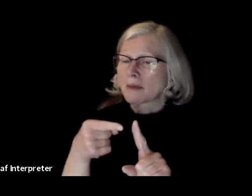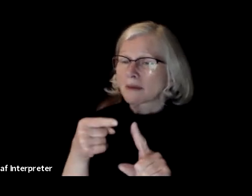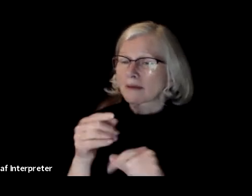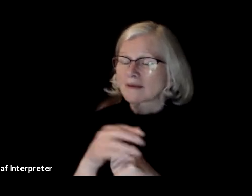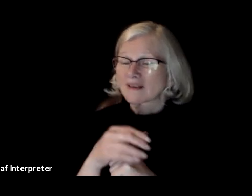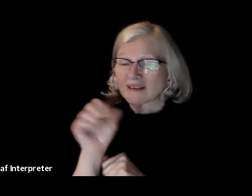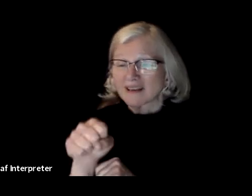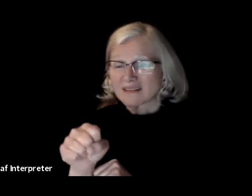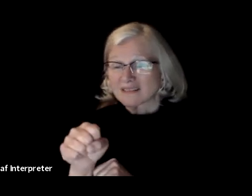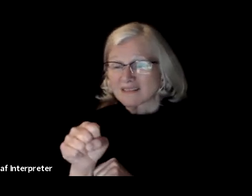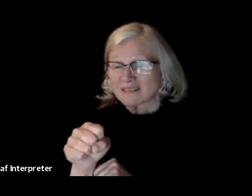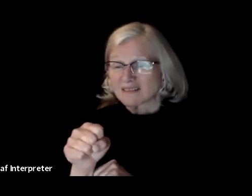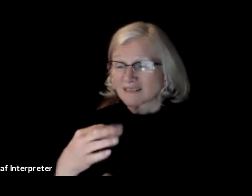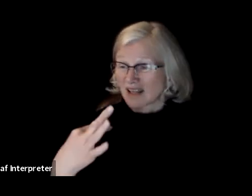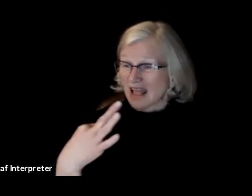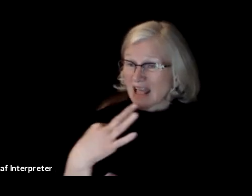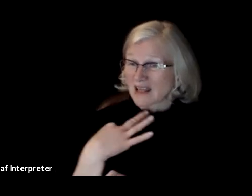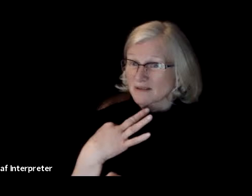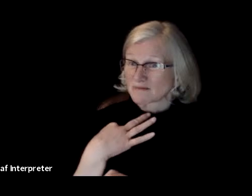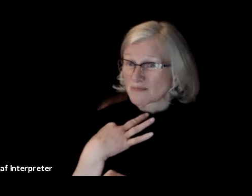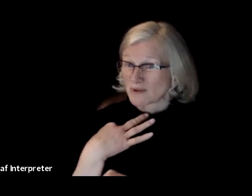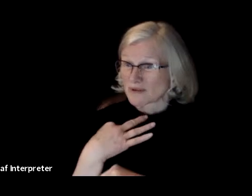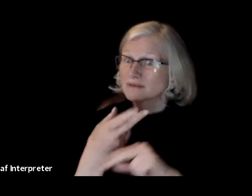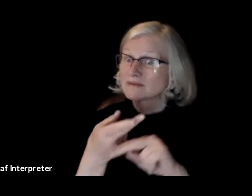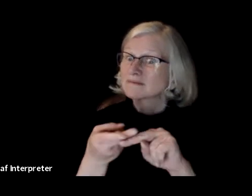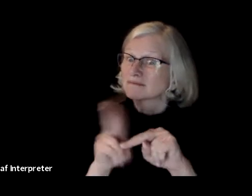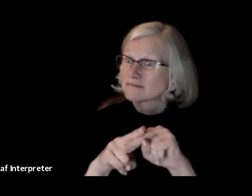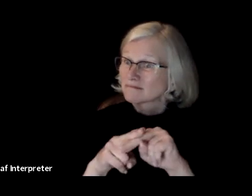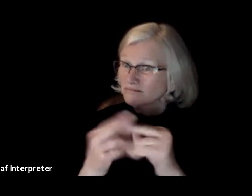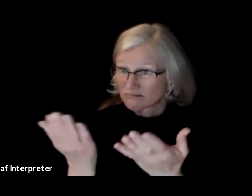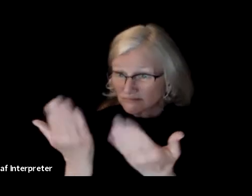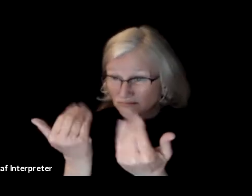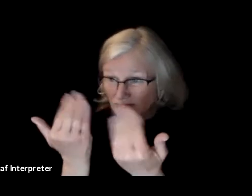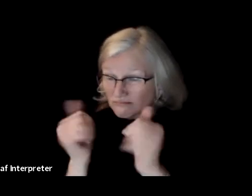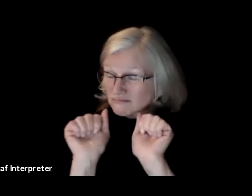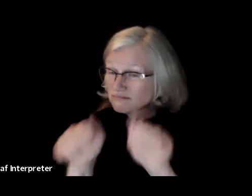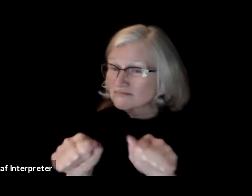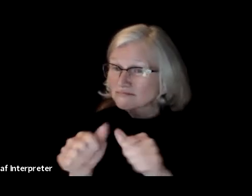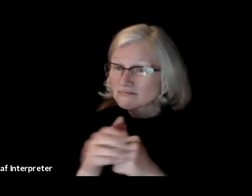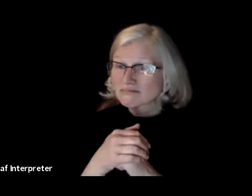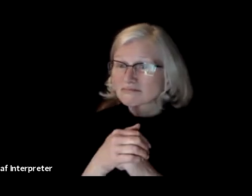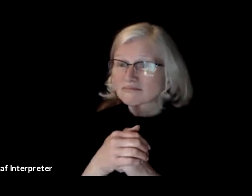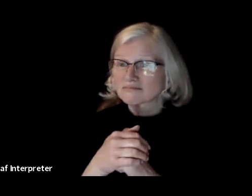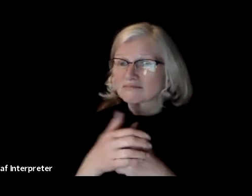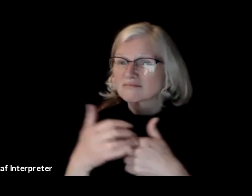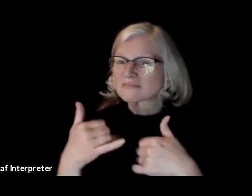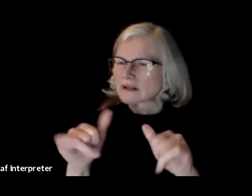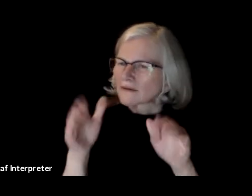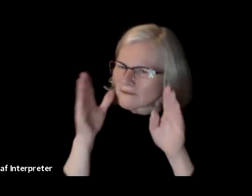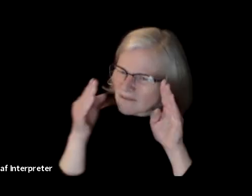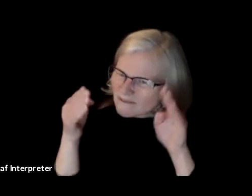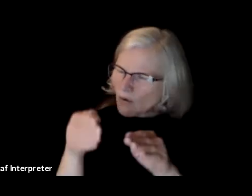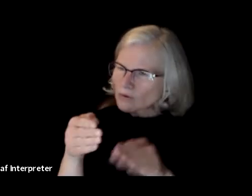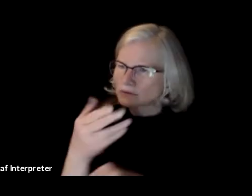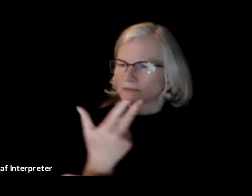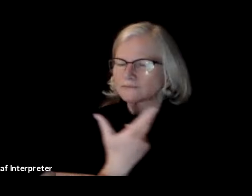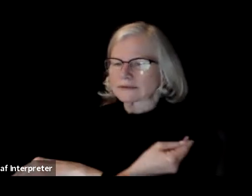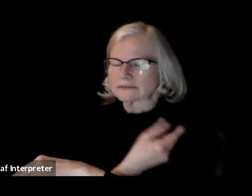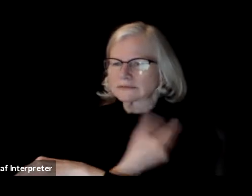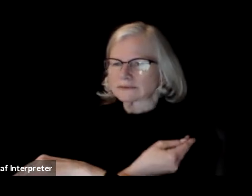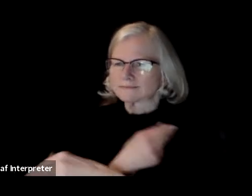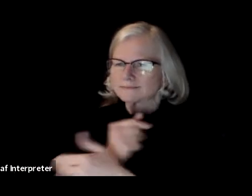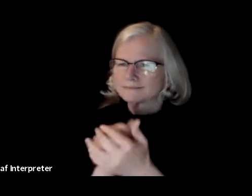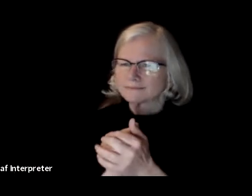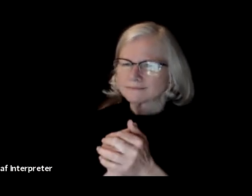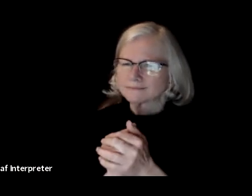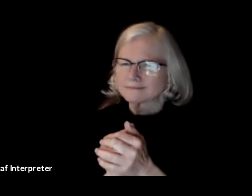eligibility expands, there will continue to be this real focus on immunizing for the best impact